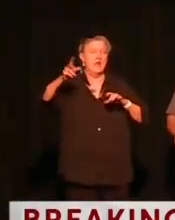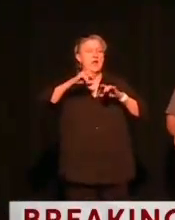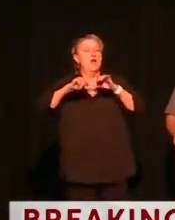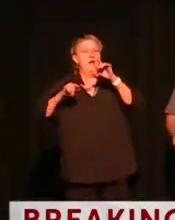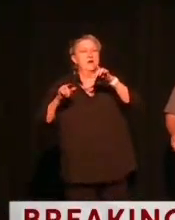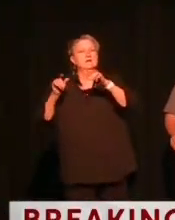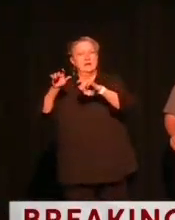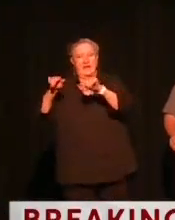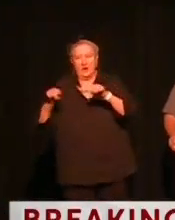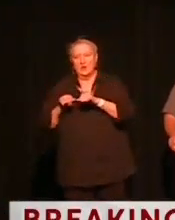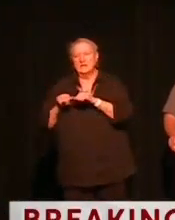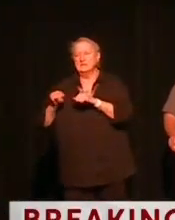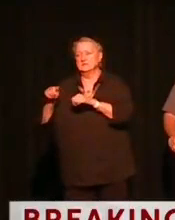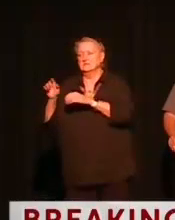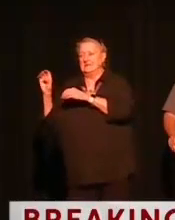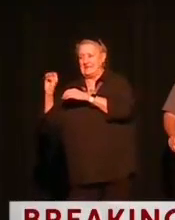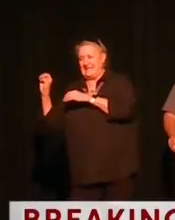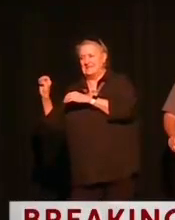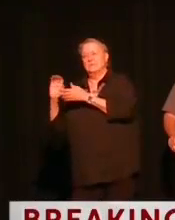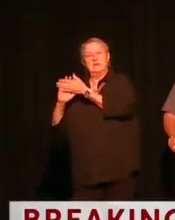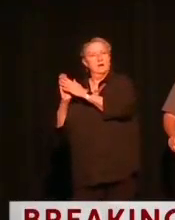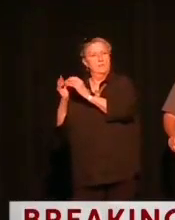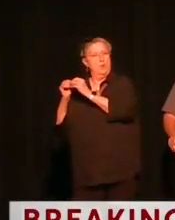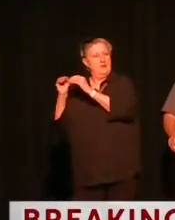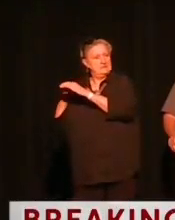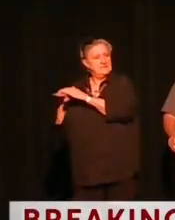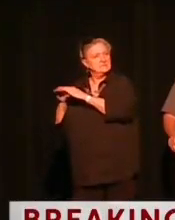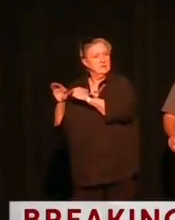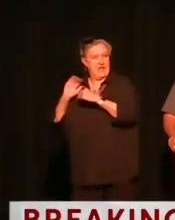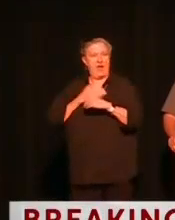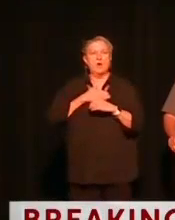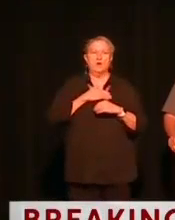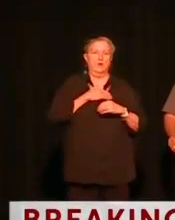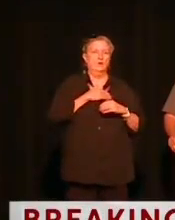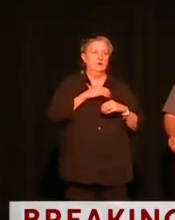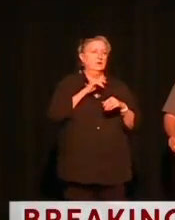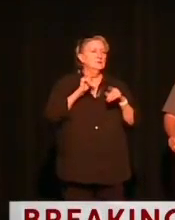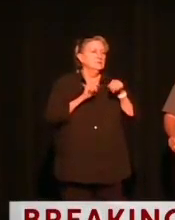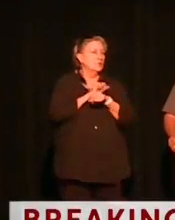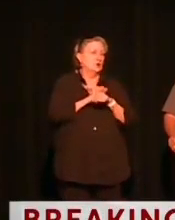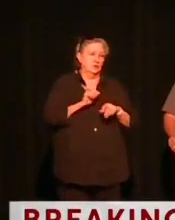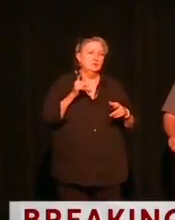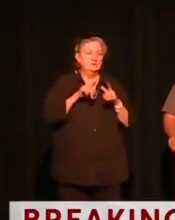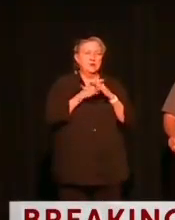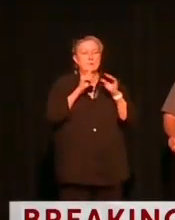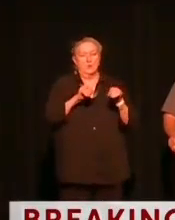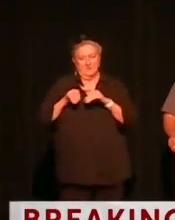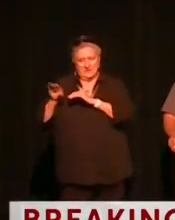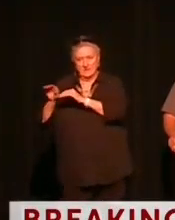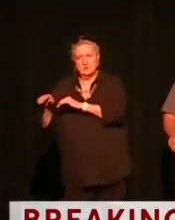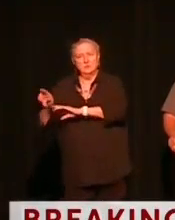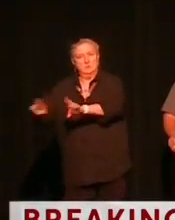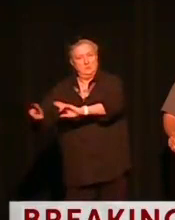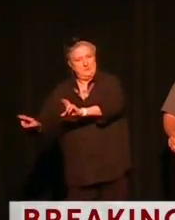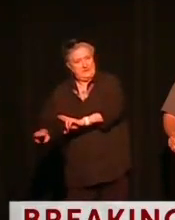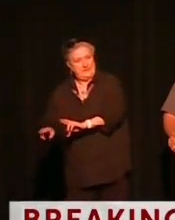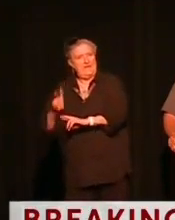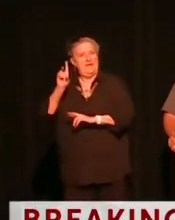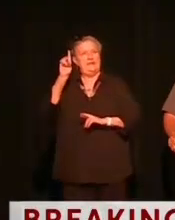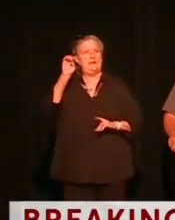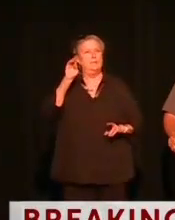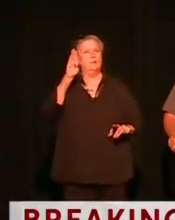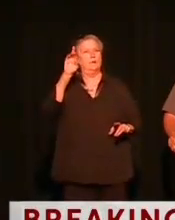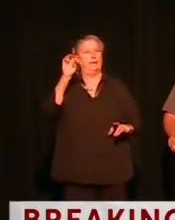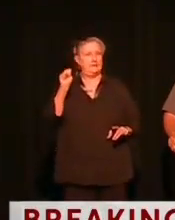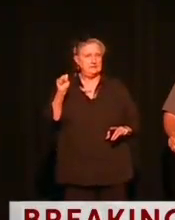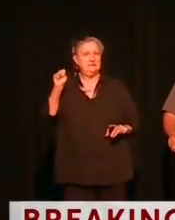on the east become accessible, that our forces will start moving in to prep debris basins that